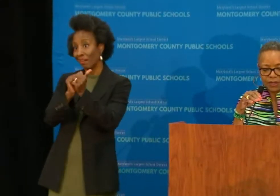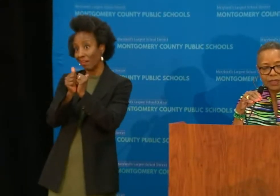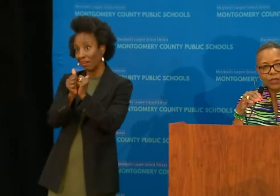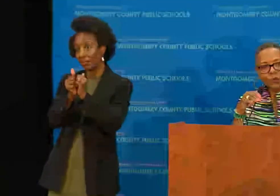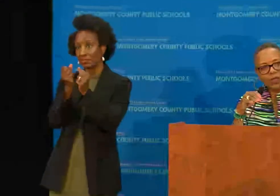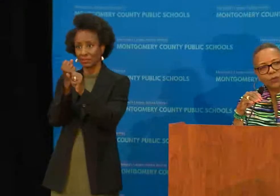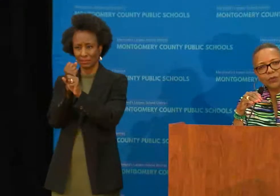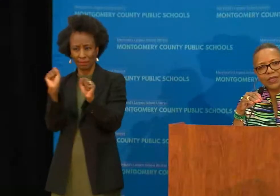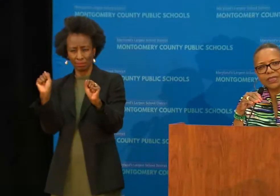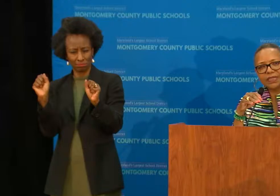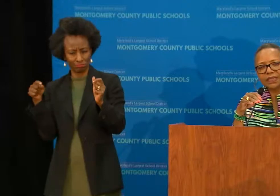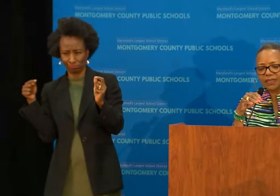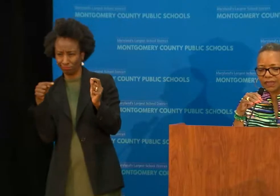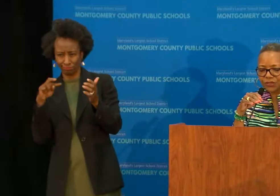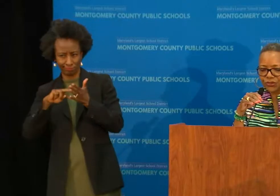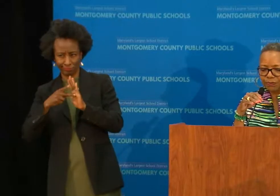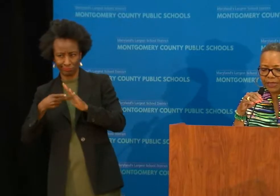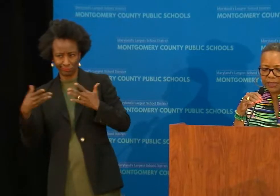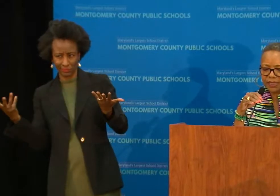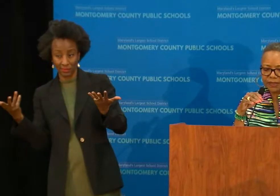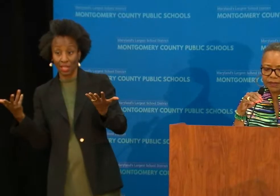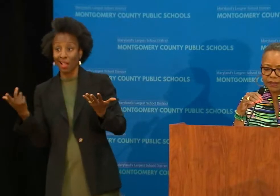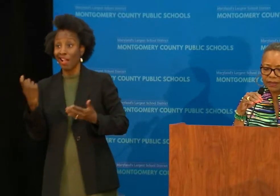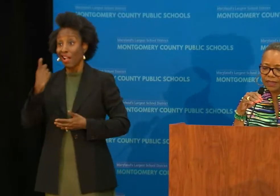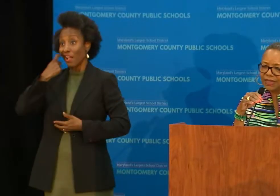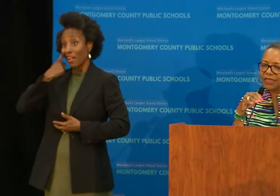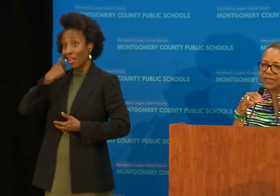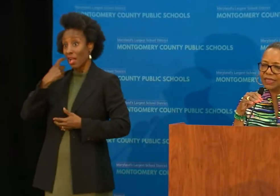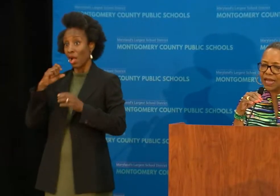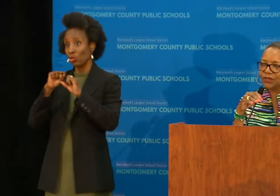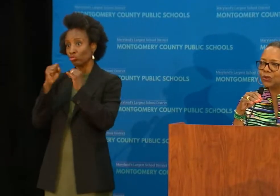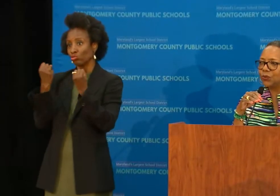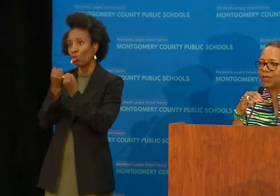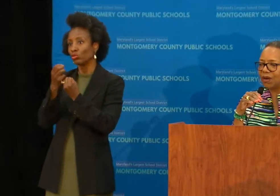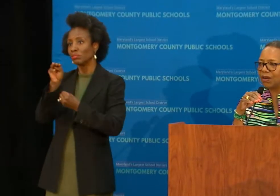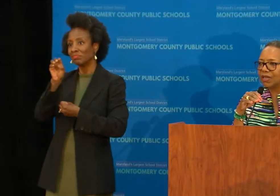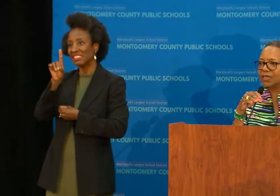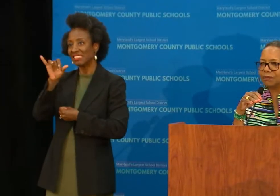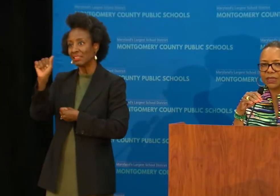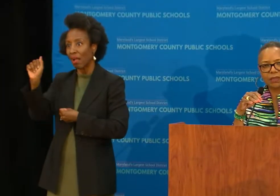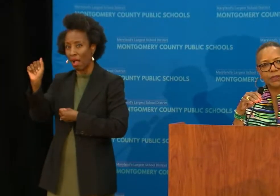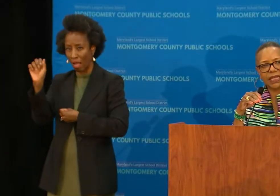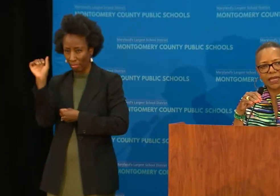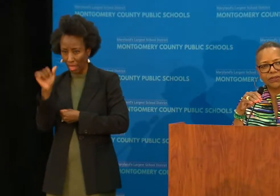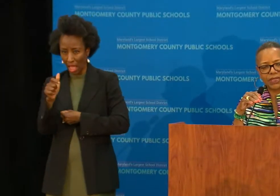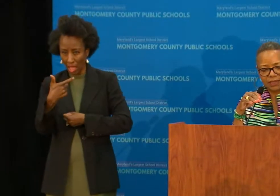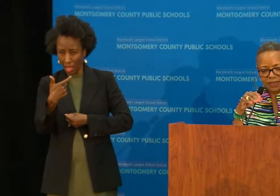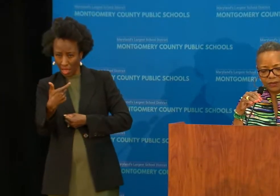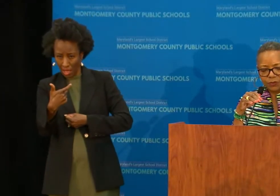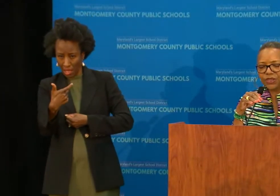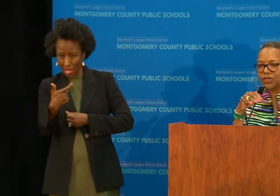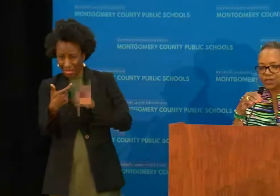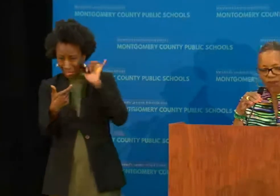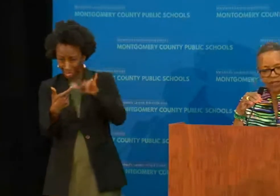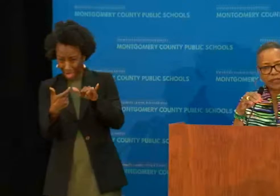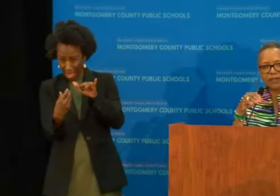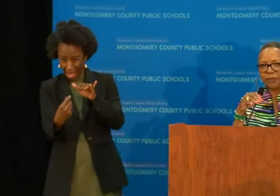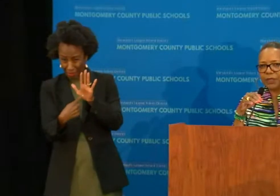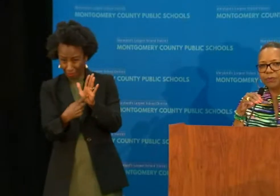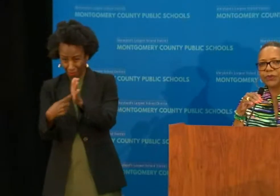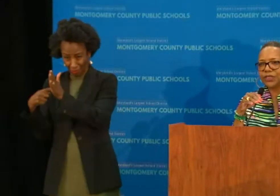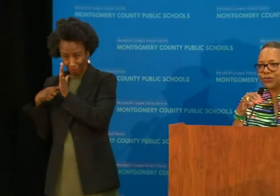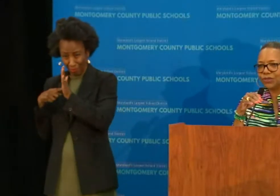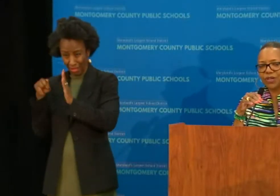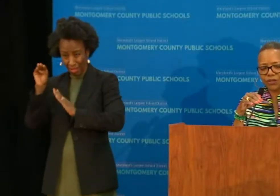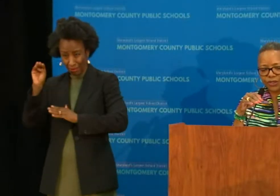safety. What we witnessed in the social media is not who we are in Montgomery County. We just aren't